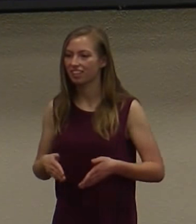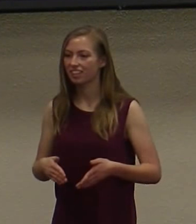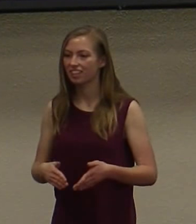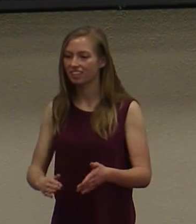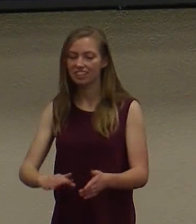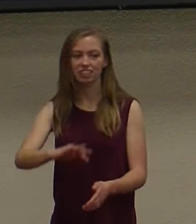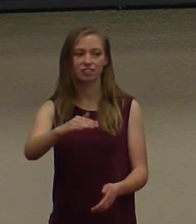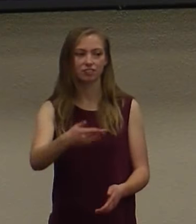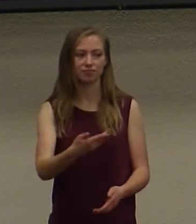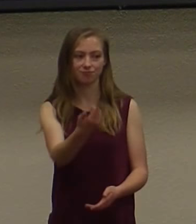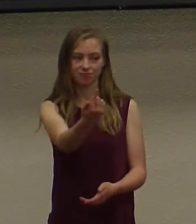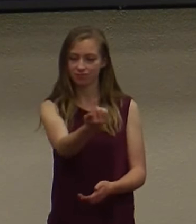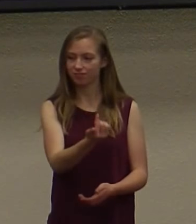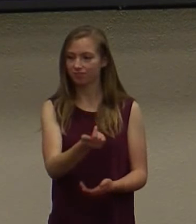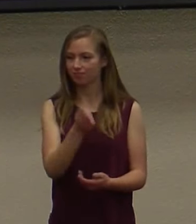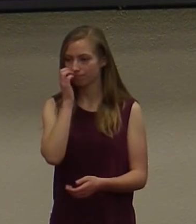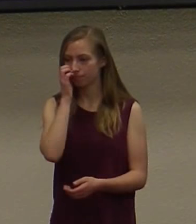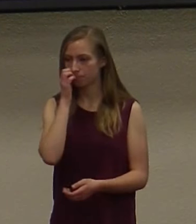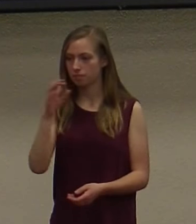front Hong An Tran.